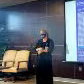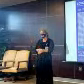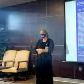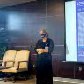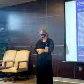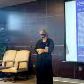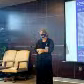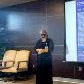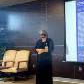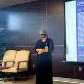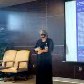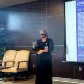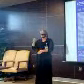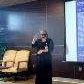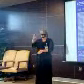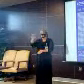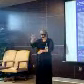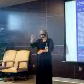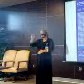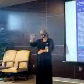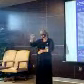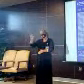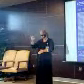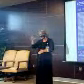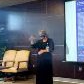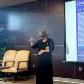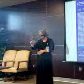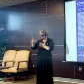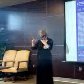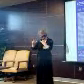So there truly is no substitution for